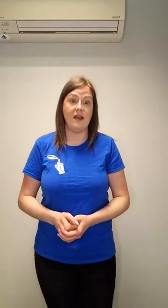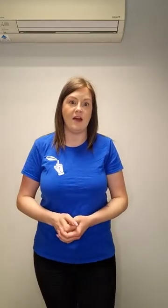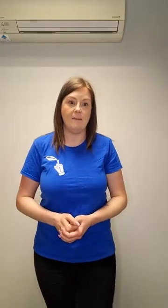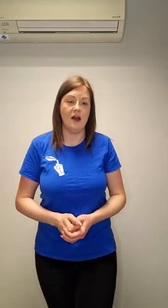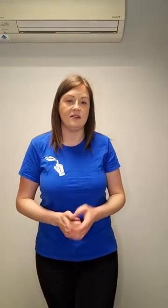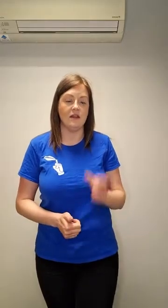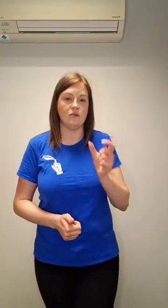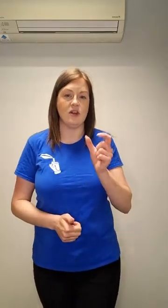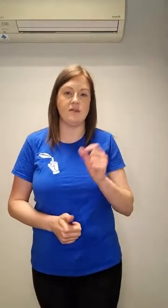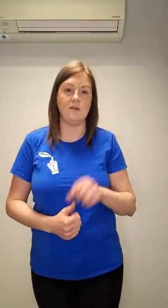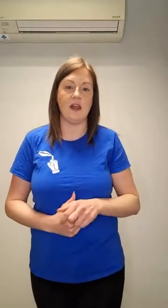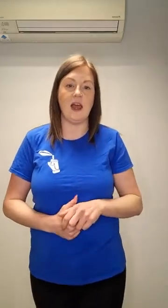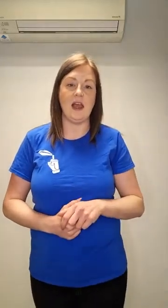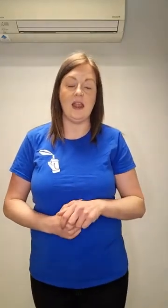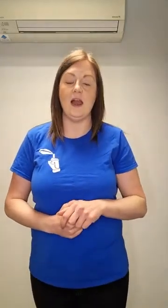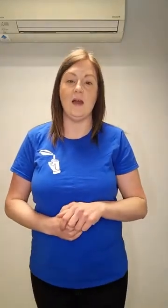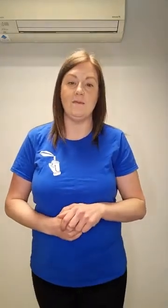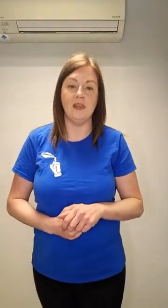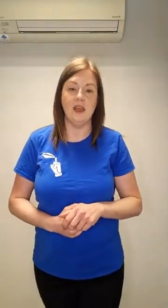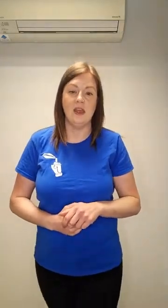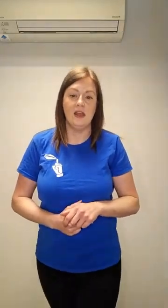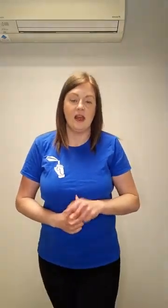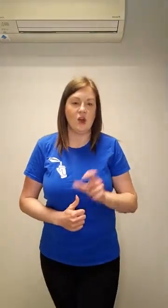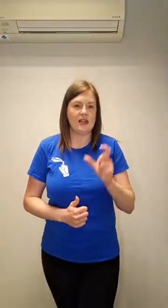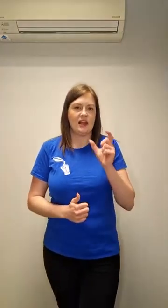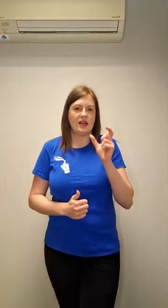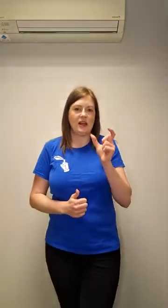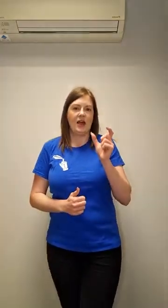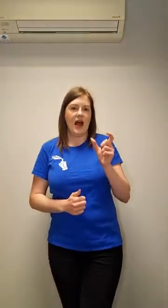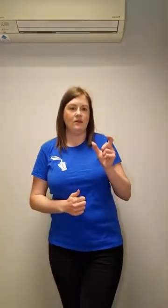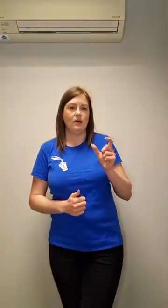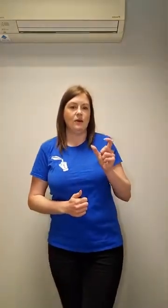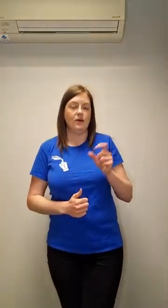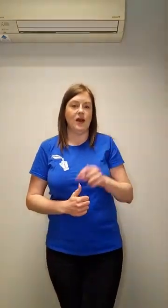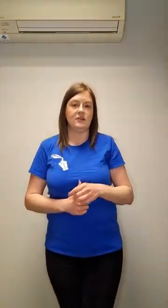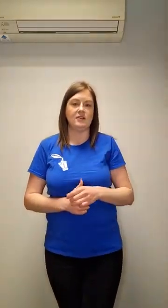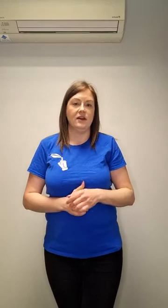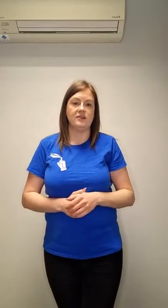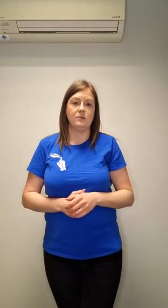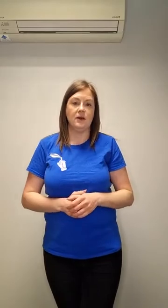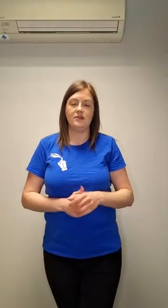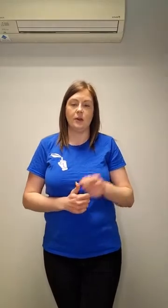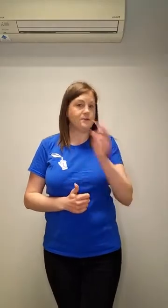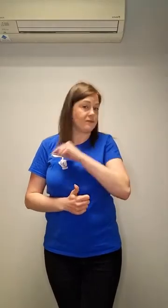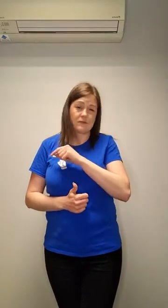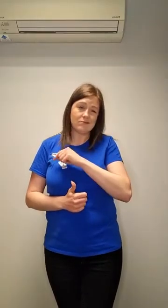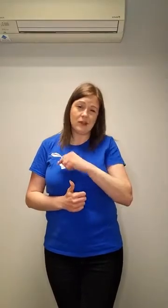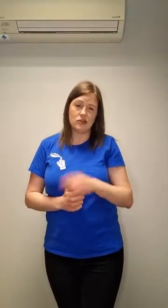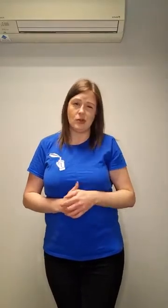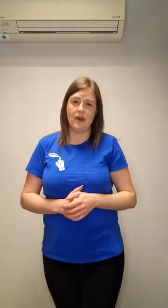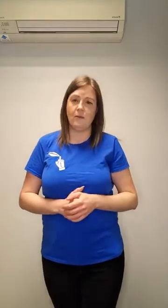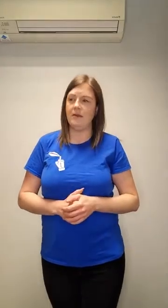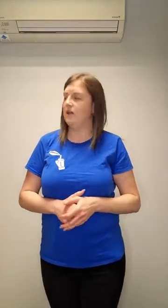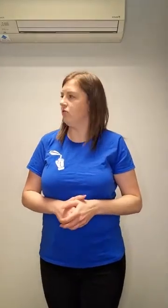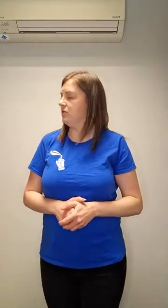that in mind, and they're all denoted by a nice clear arrow on our signs as well. So I'll show you that when we get through